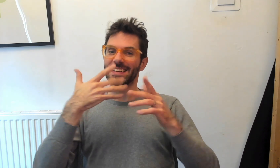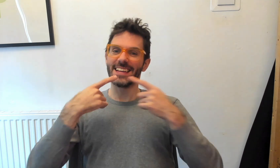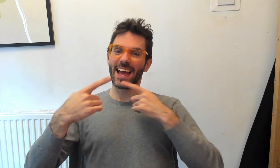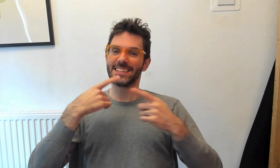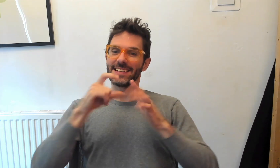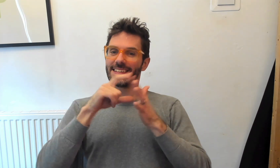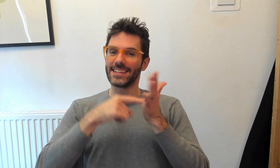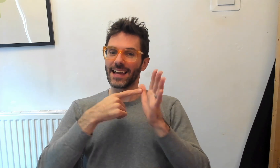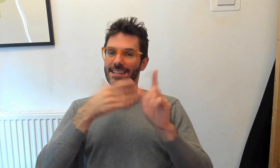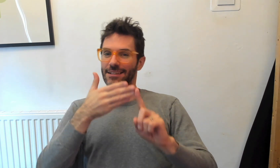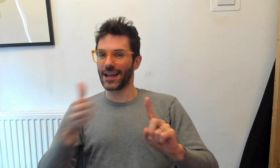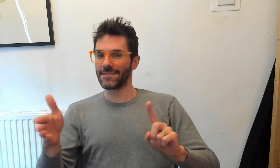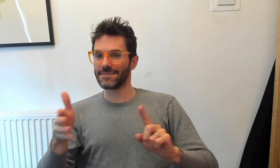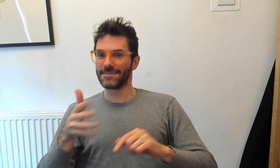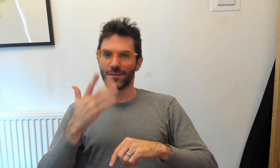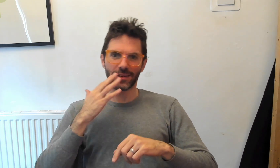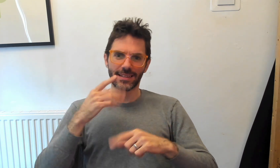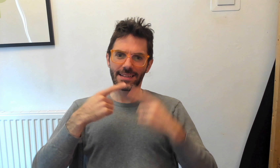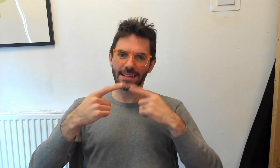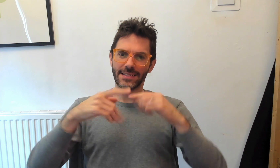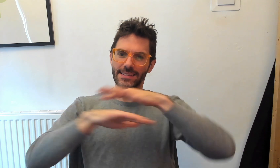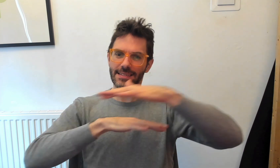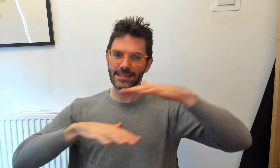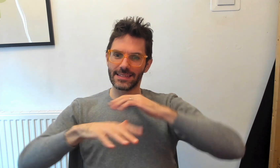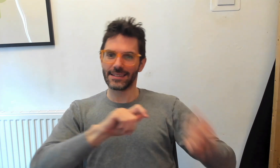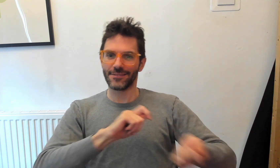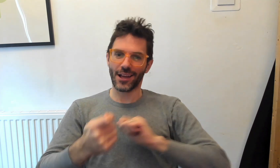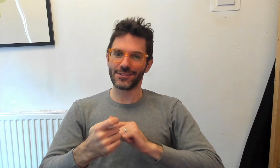Also data drift when underlying data changes.